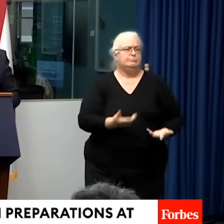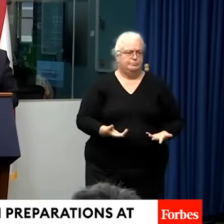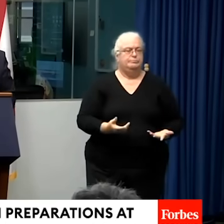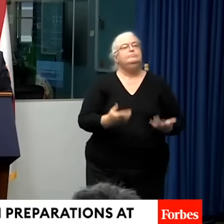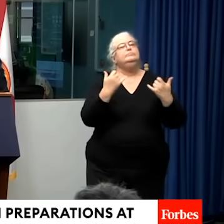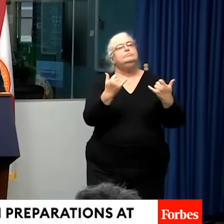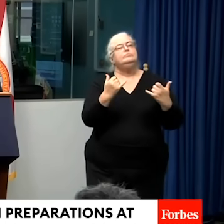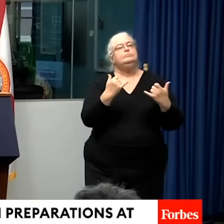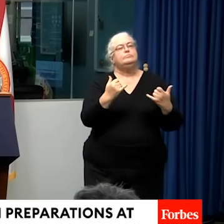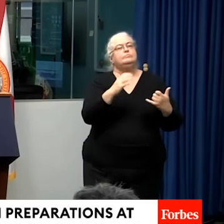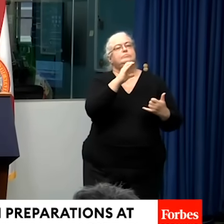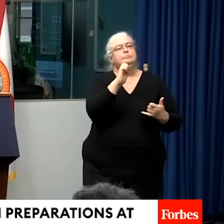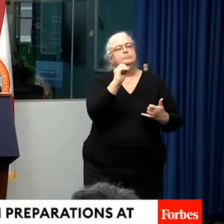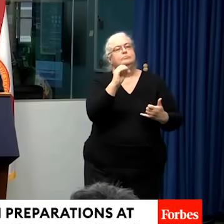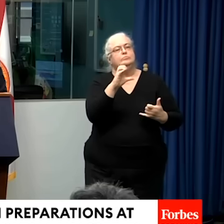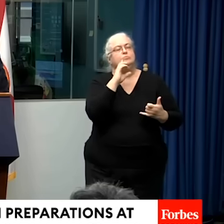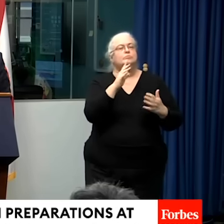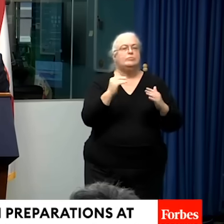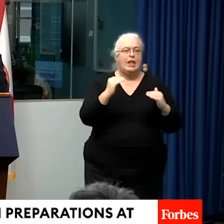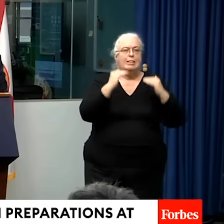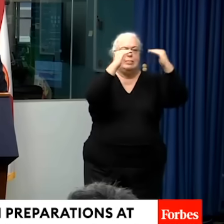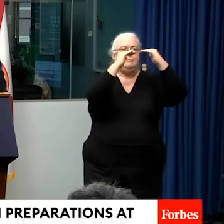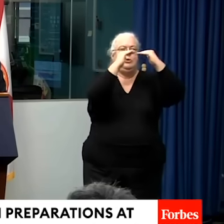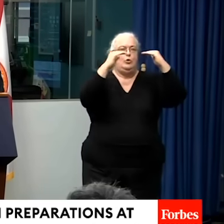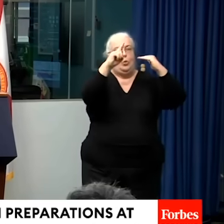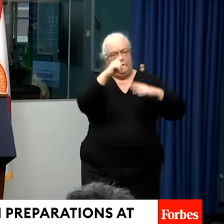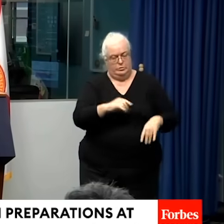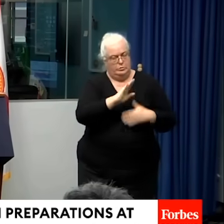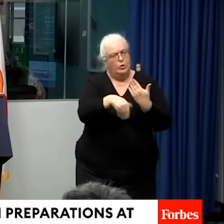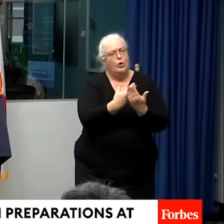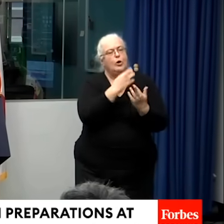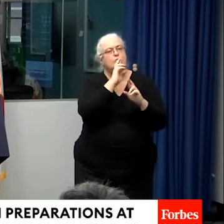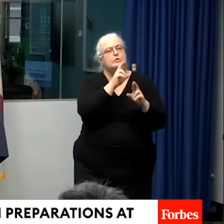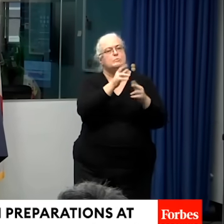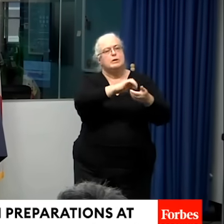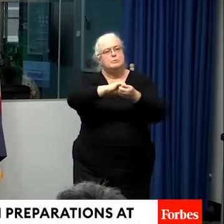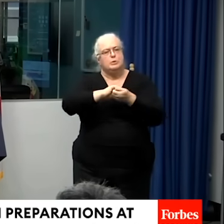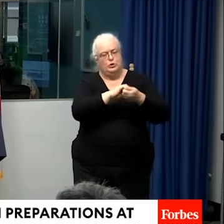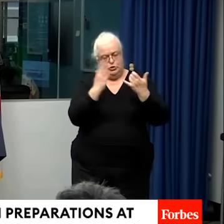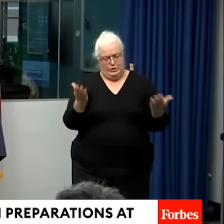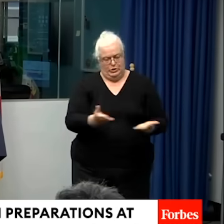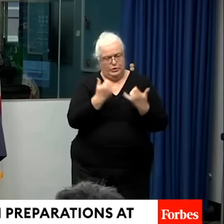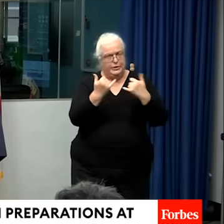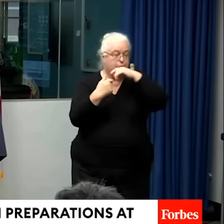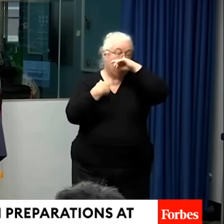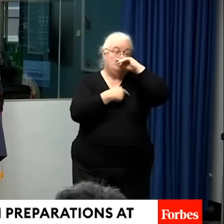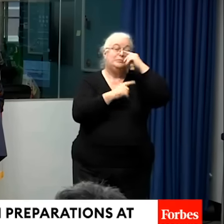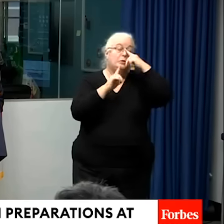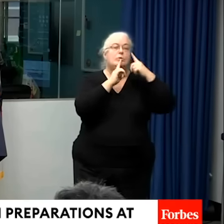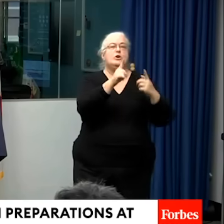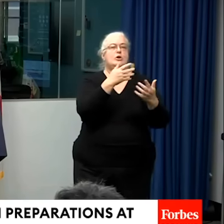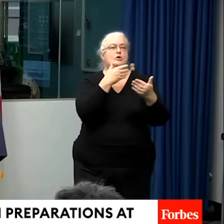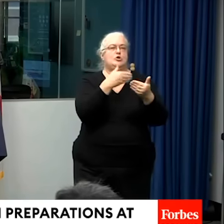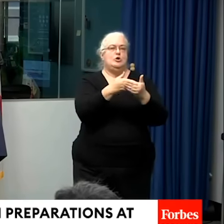Currently, the State Emergency Operations Center is activated at level 1 with all of our response partners present today. We remain in close communication